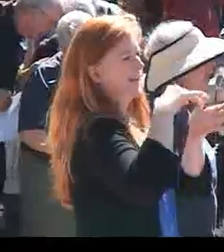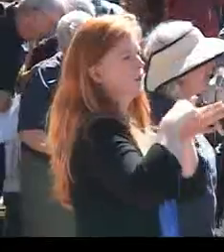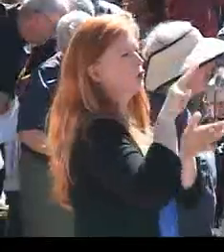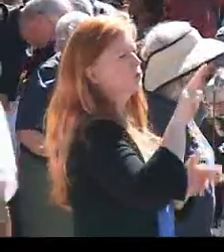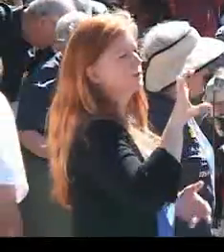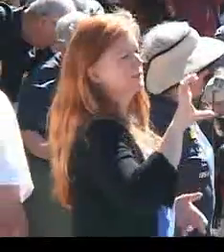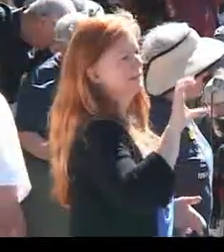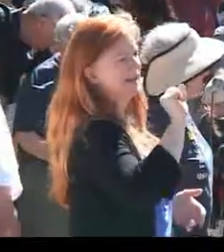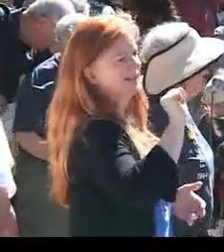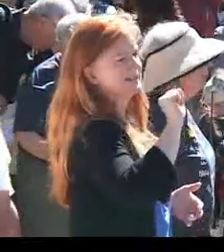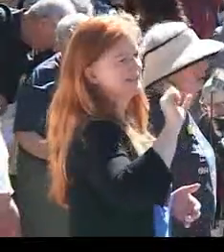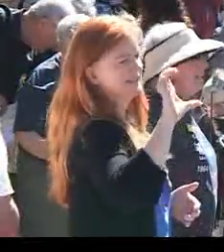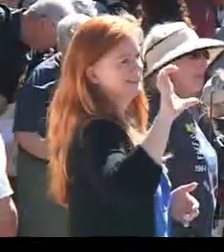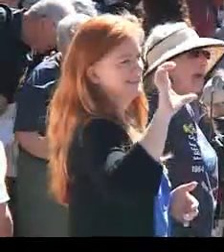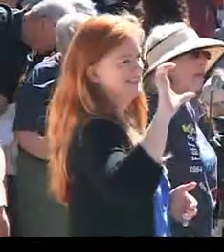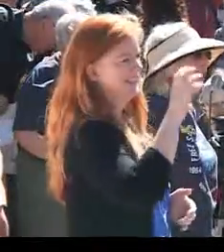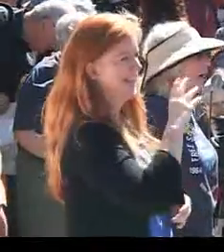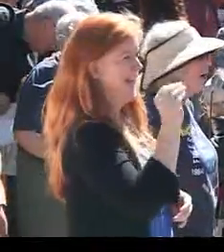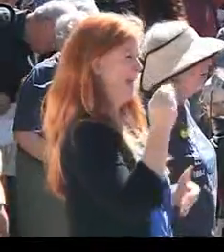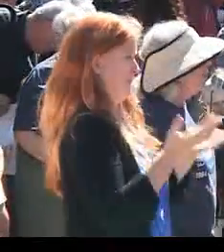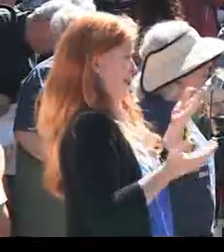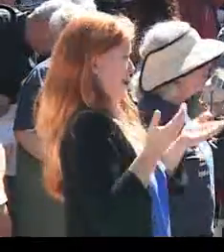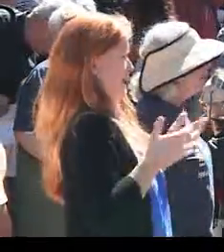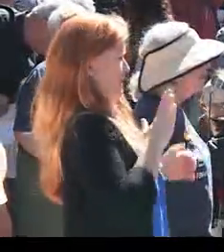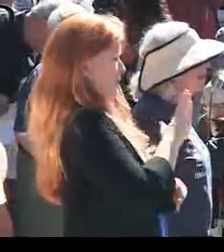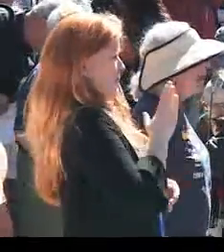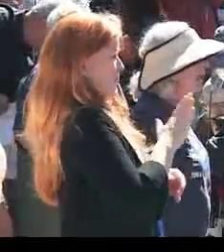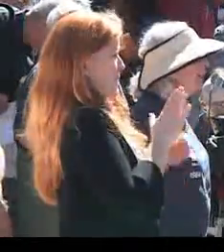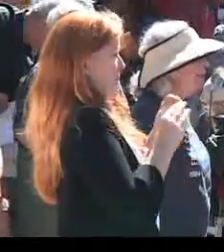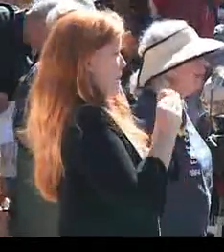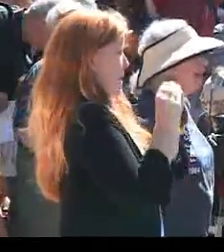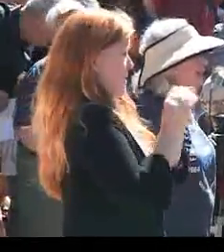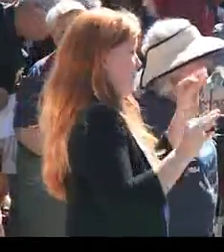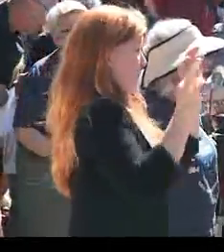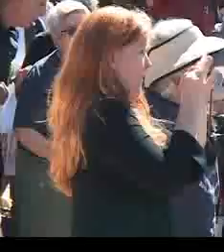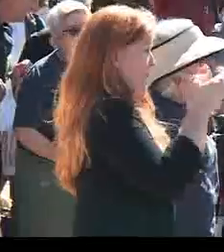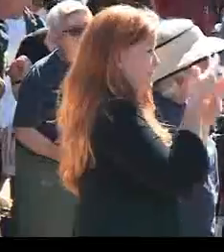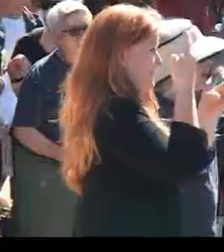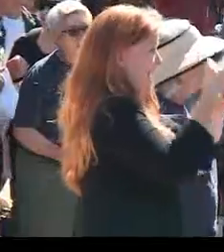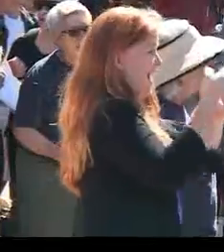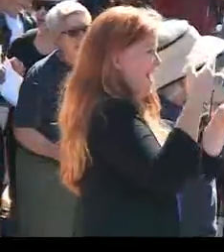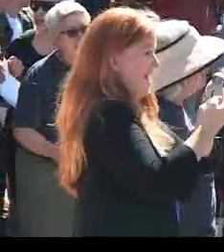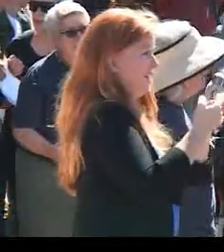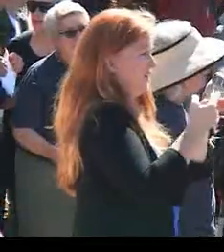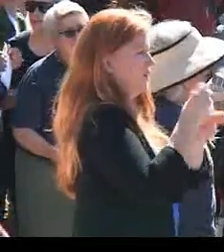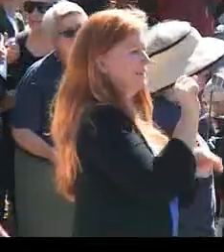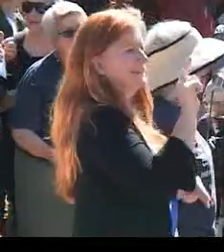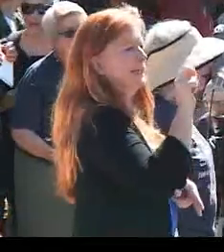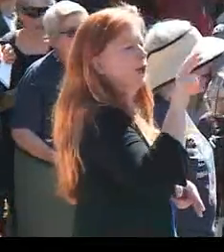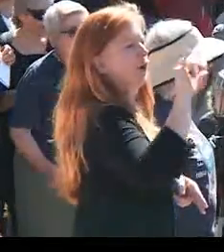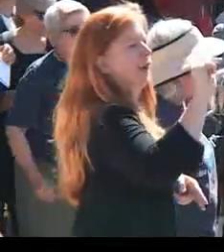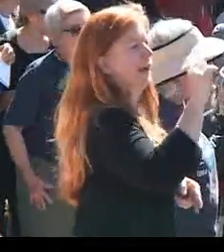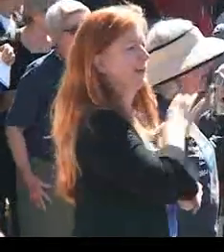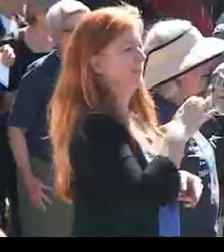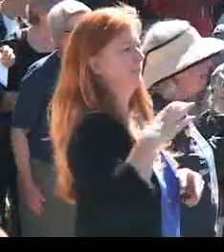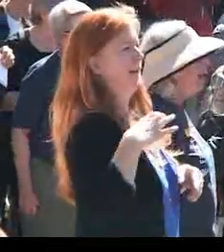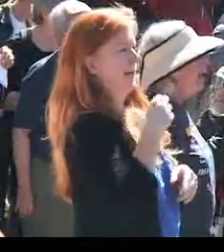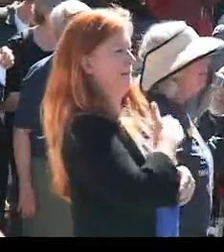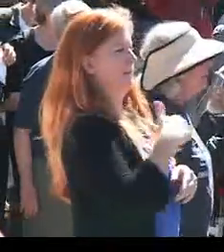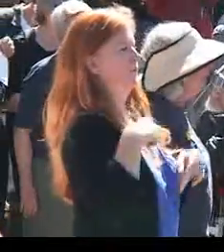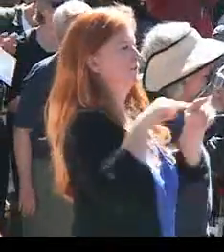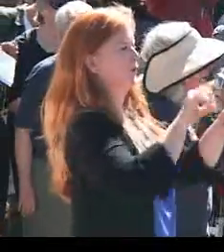UCSC, and maybe her more important title, steering committee member during the